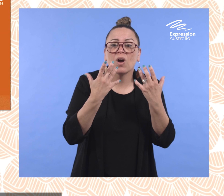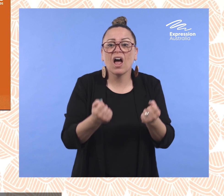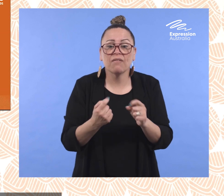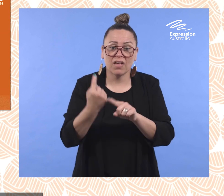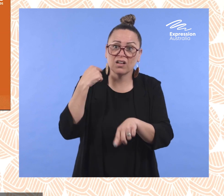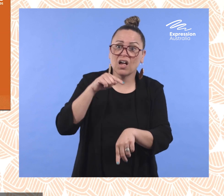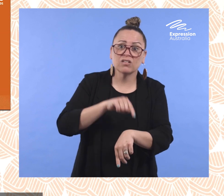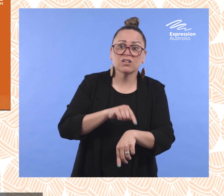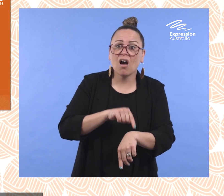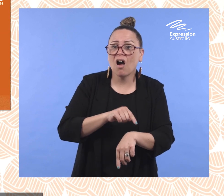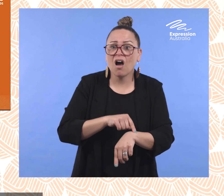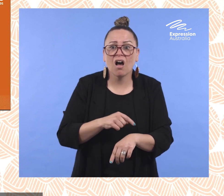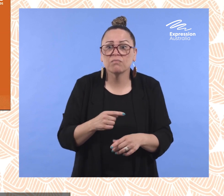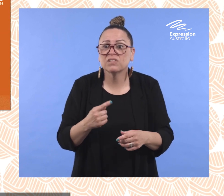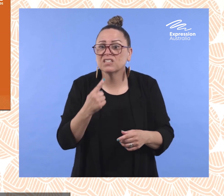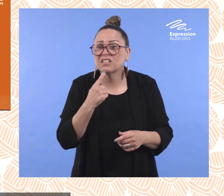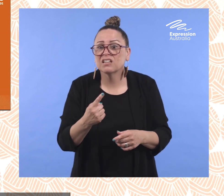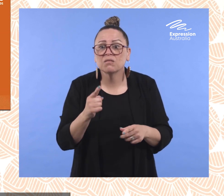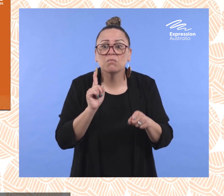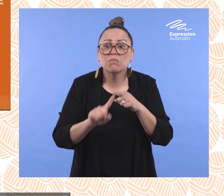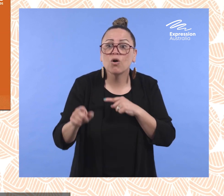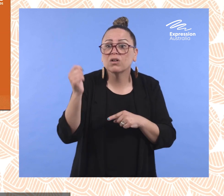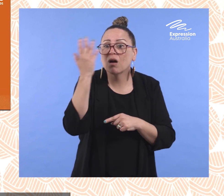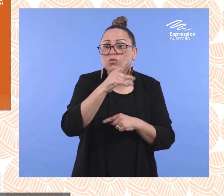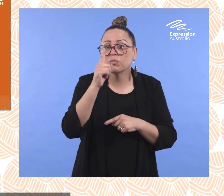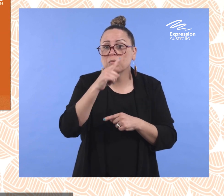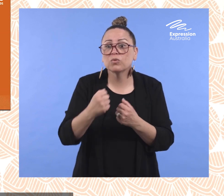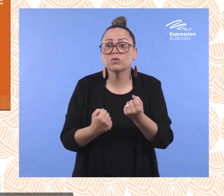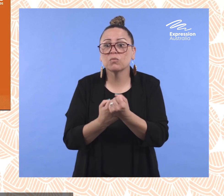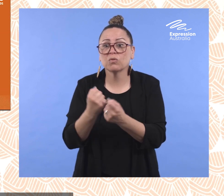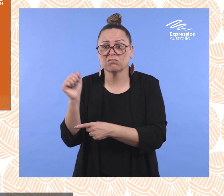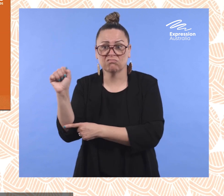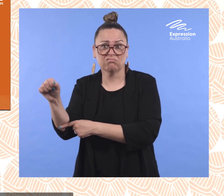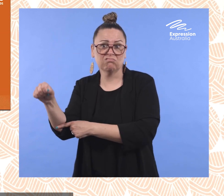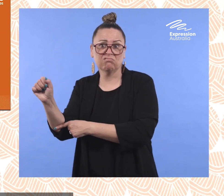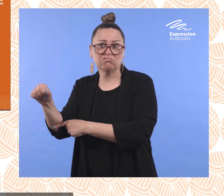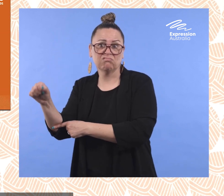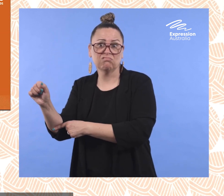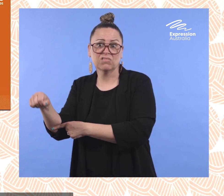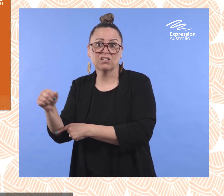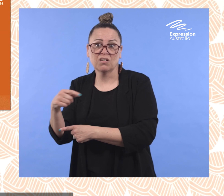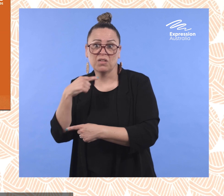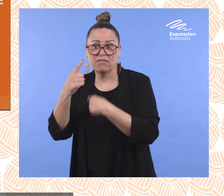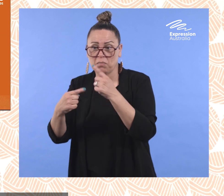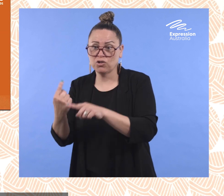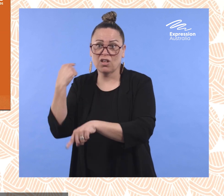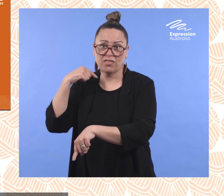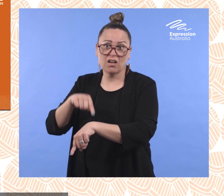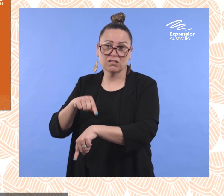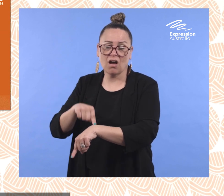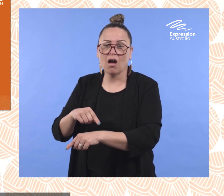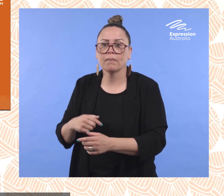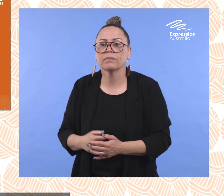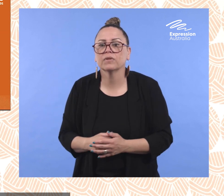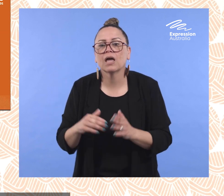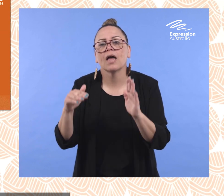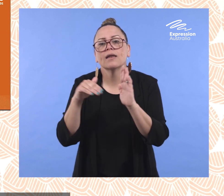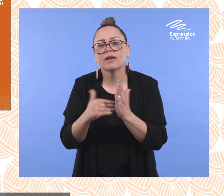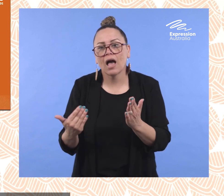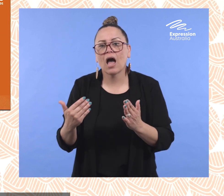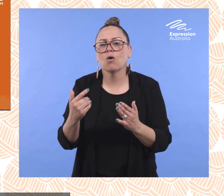information at that time then was saying that most Aboriginal people were supportive of the voice. We're going to have a look at